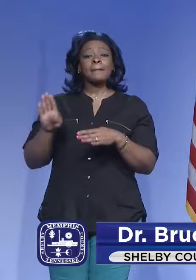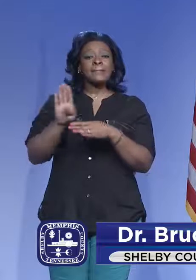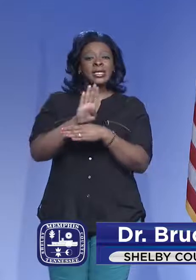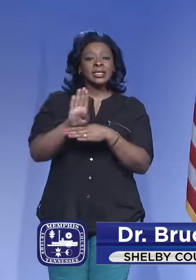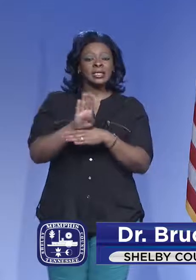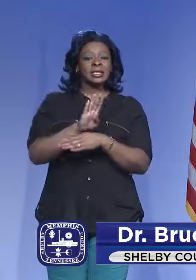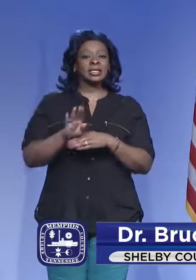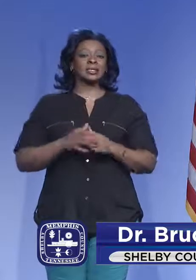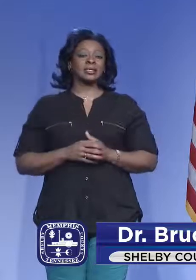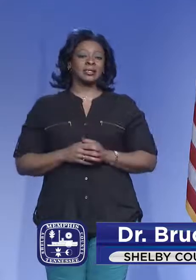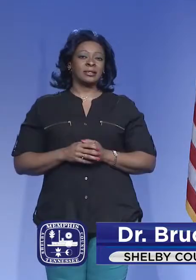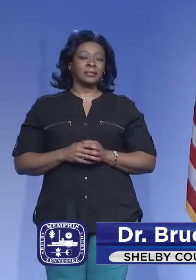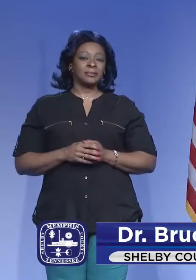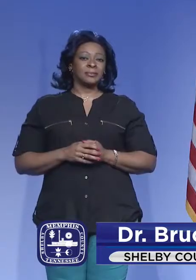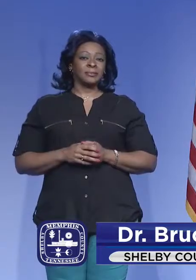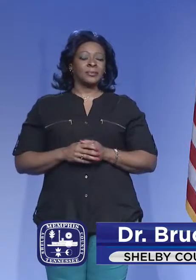businesses,